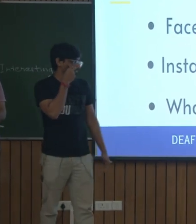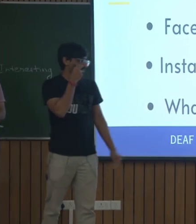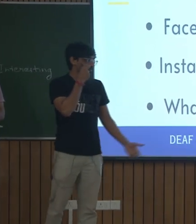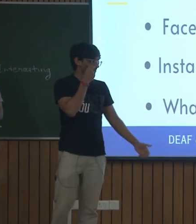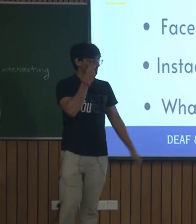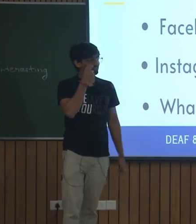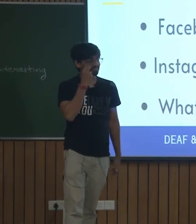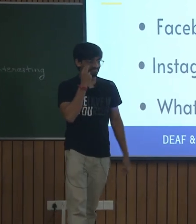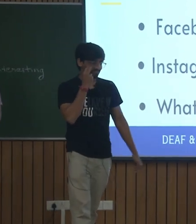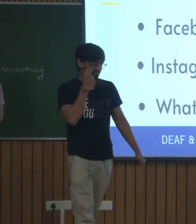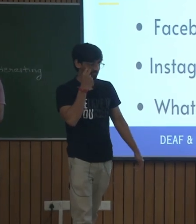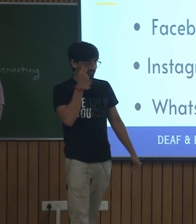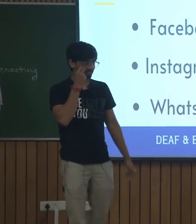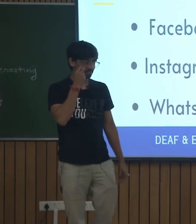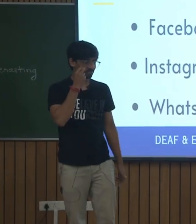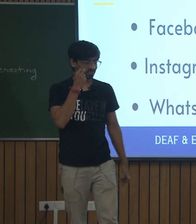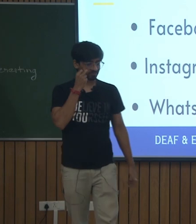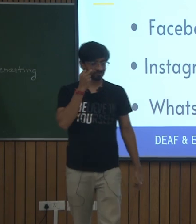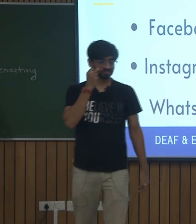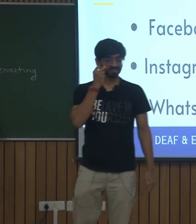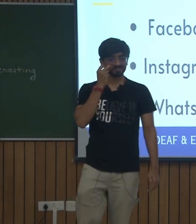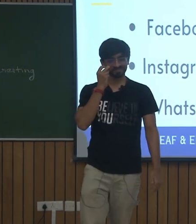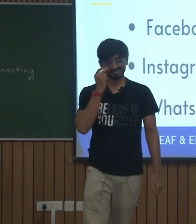I am not using Instagram. Please share me the data on WhatsApp.